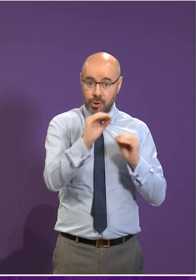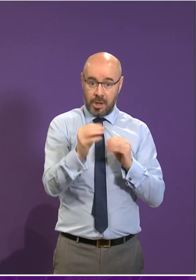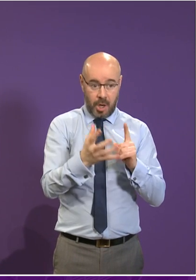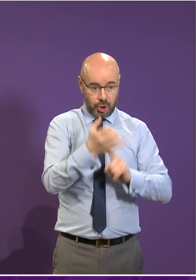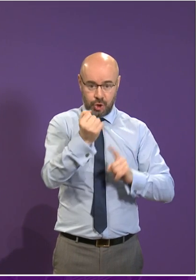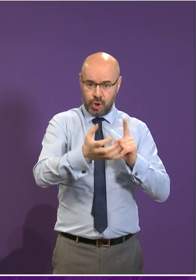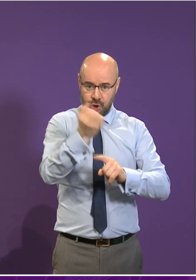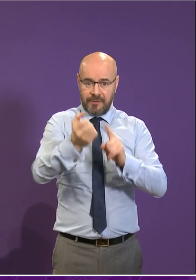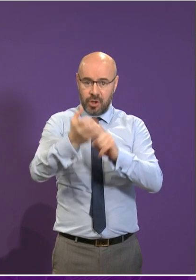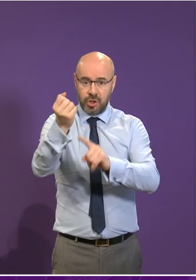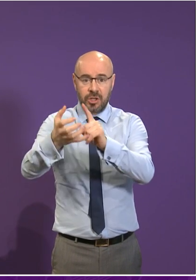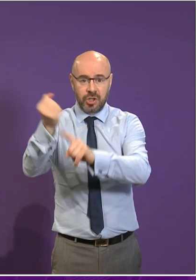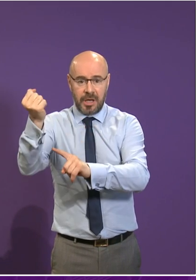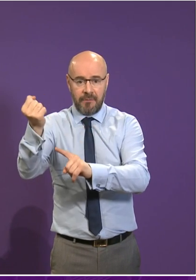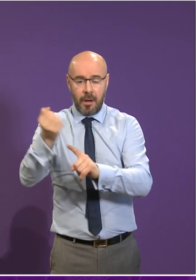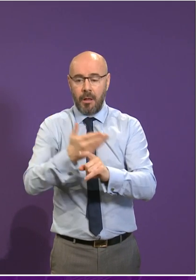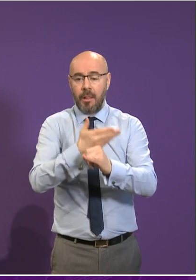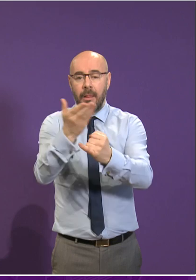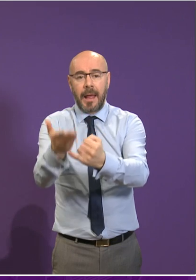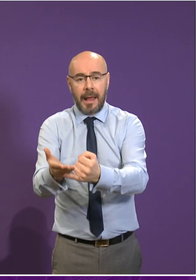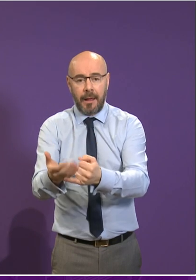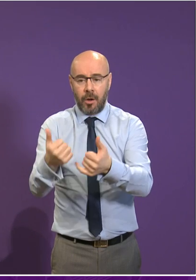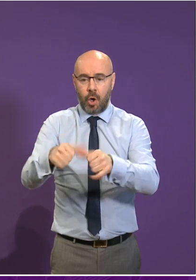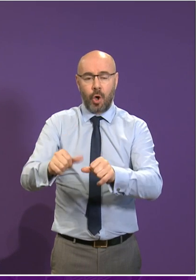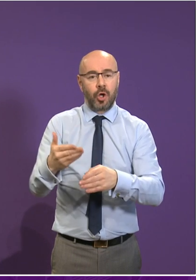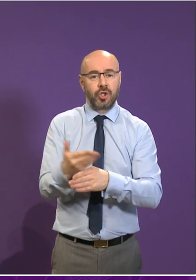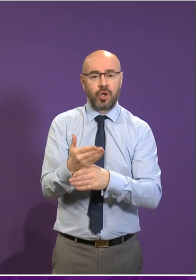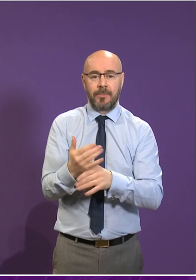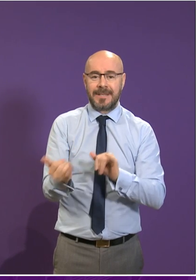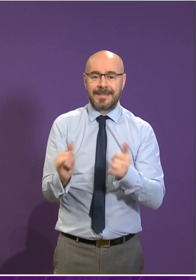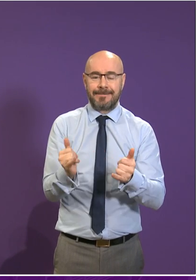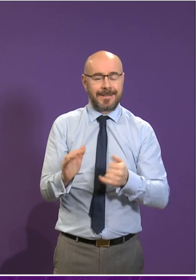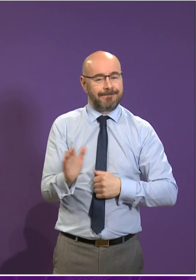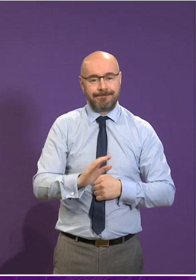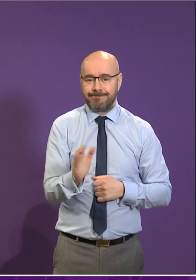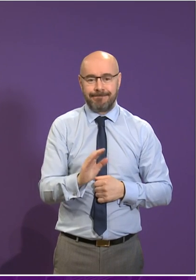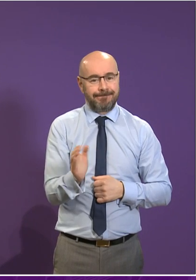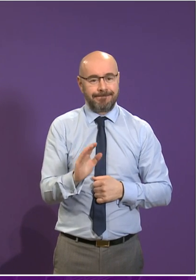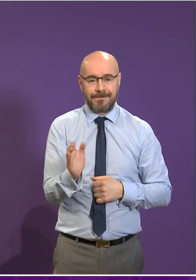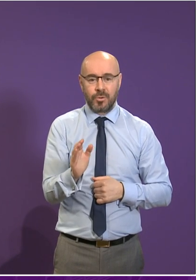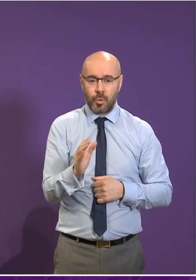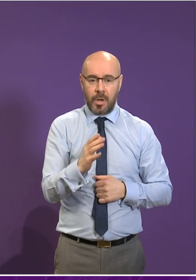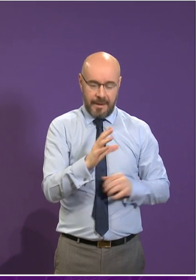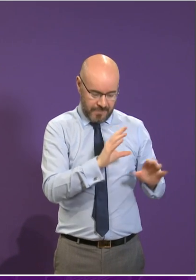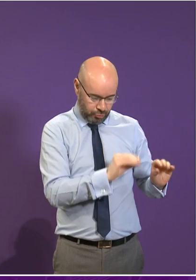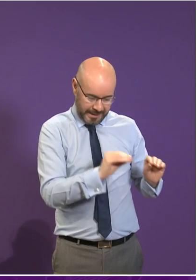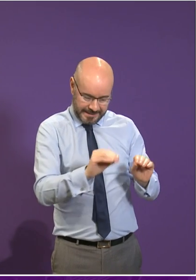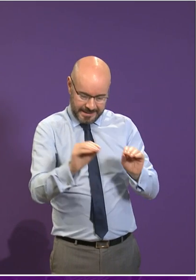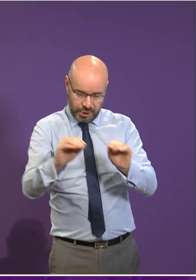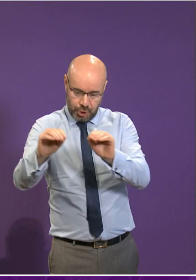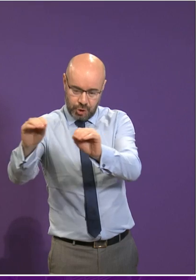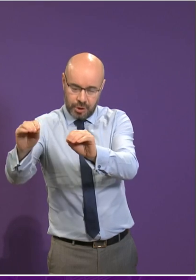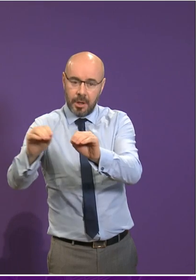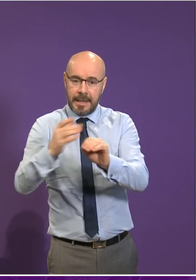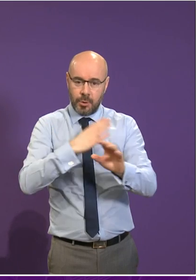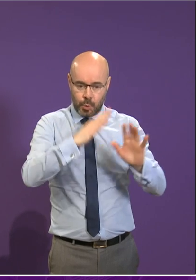isn't always being translated into the workplace. So that focus on transitions is crucially important, and